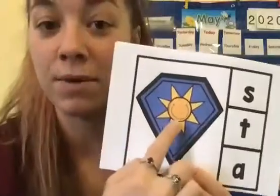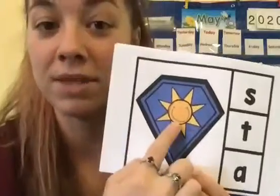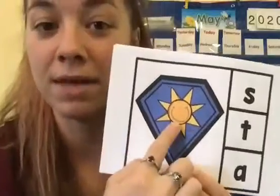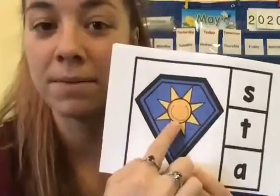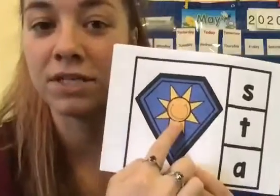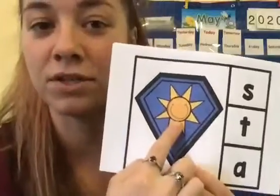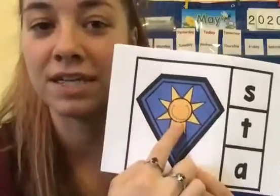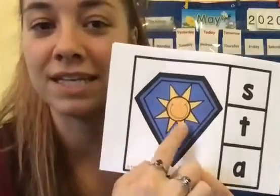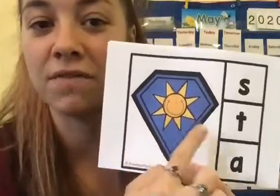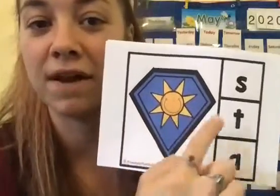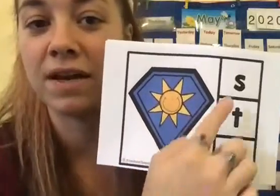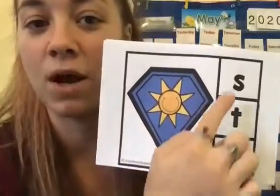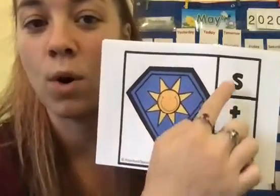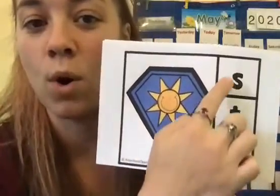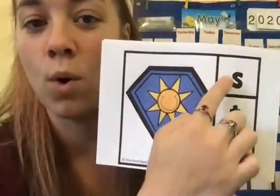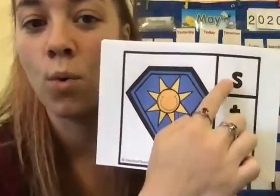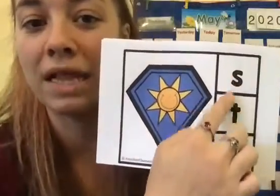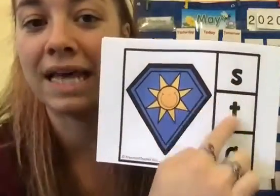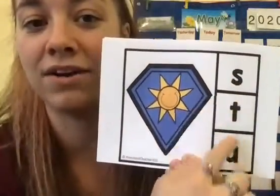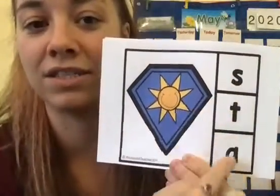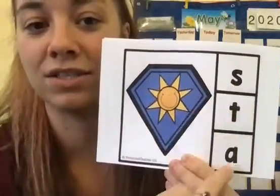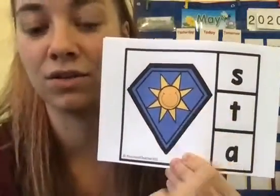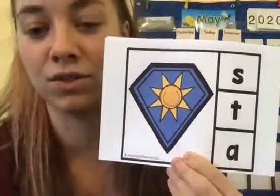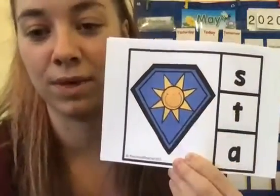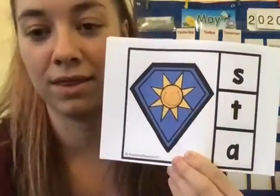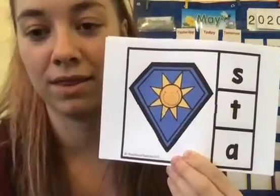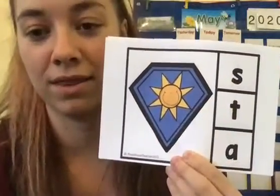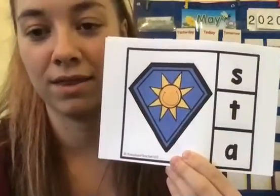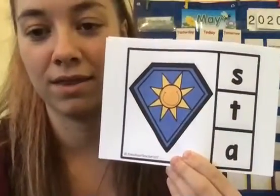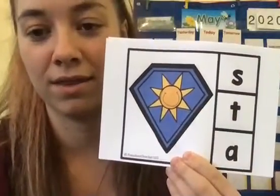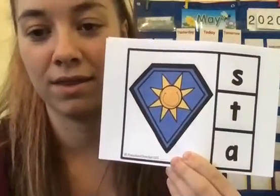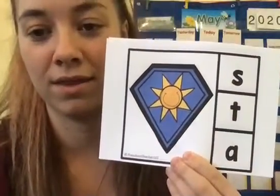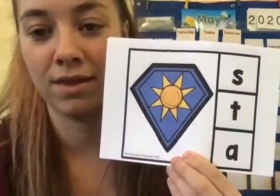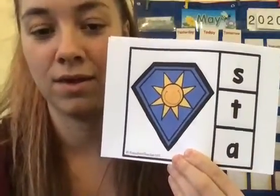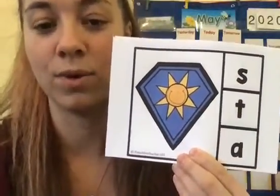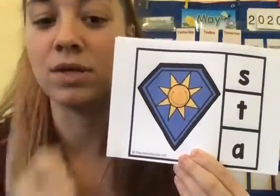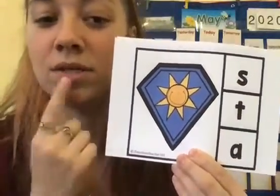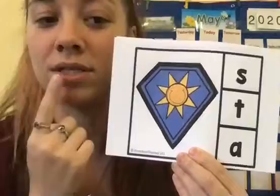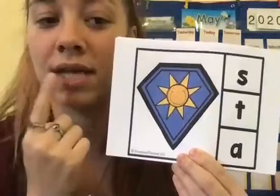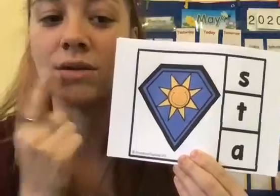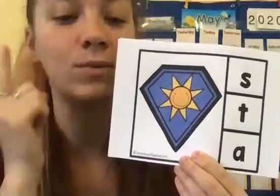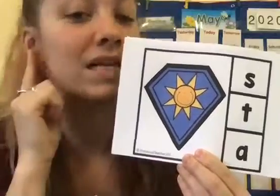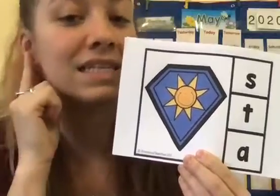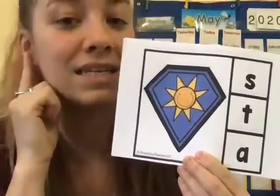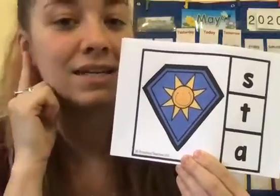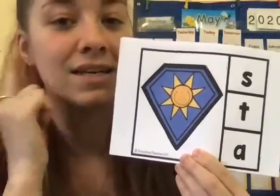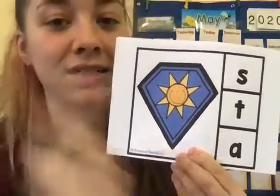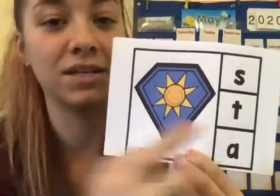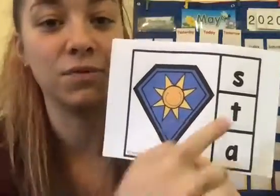that picture is and find out what letter it starts with. We're going to use our sounds and we're going to listen. See if we can figure